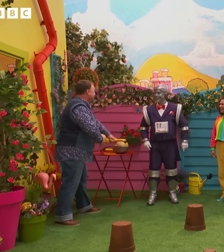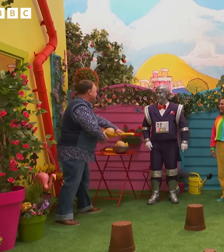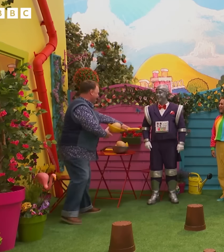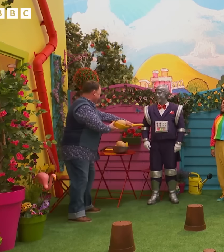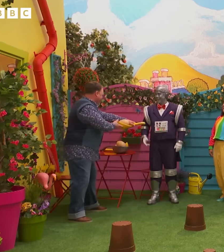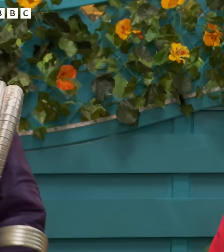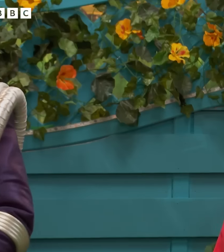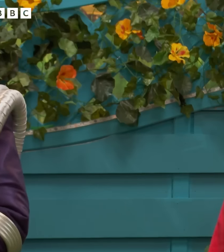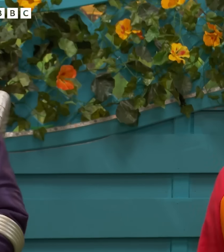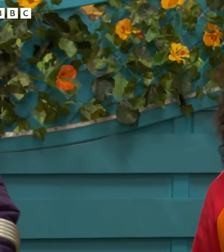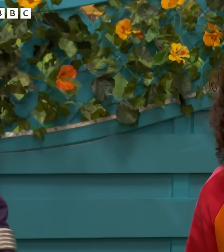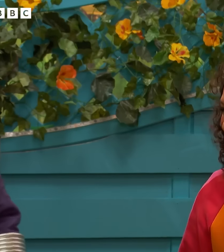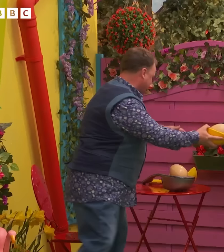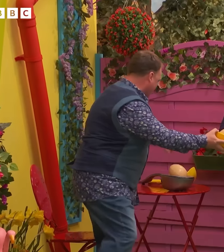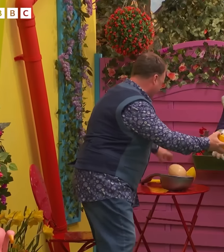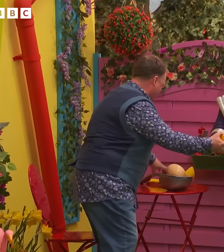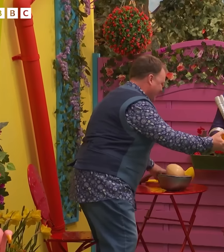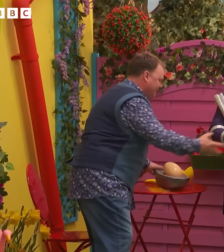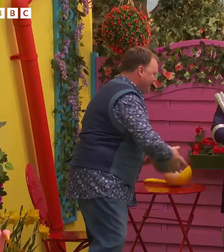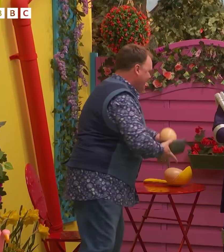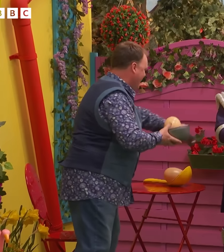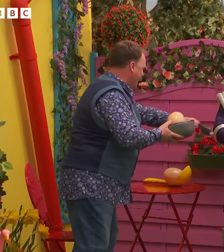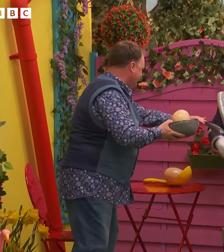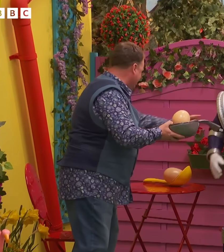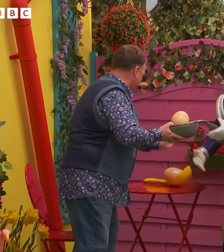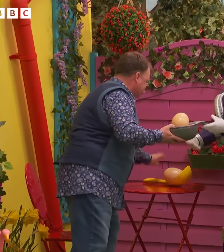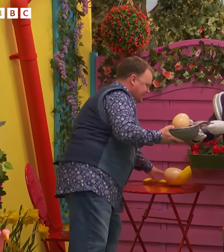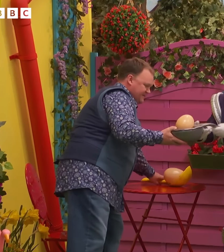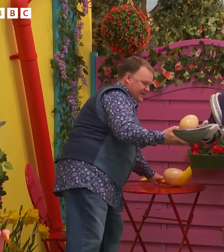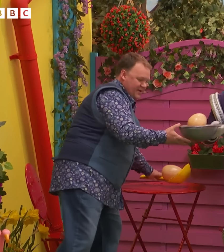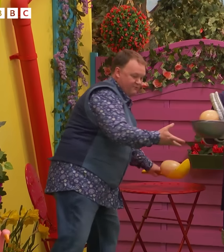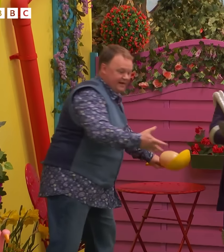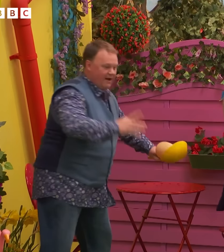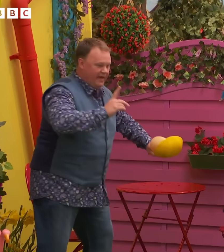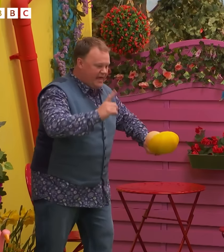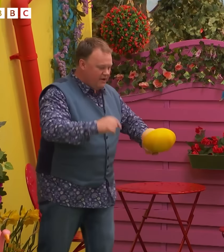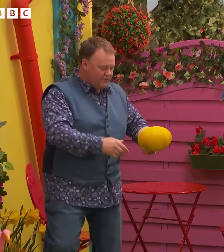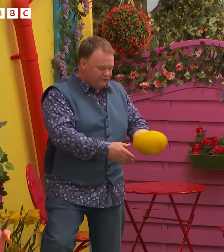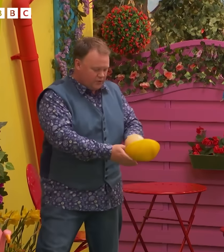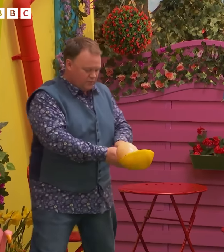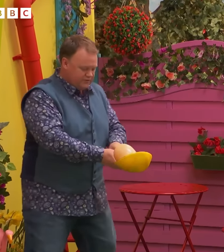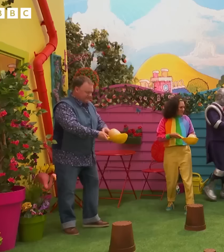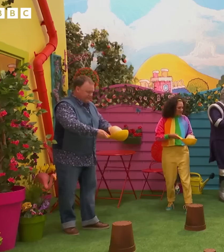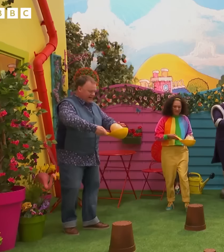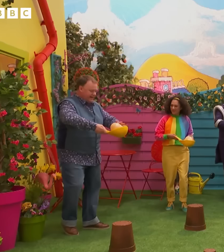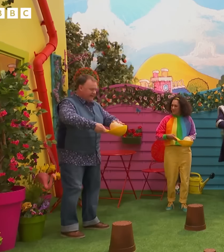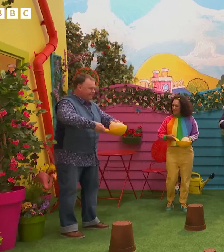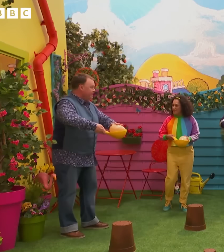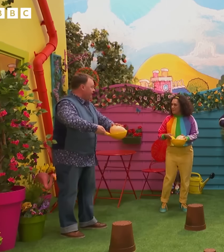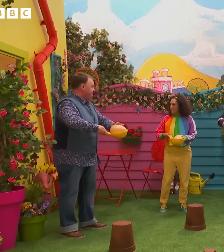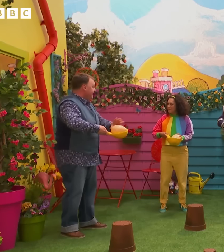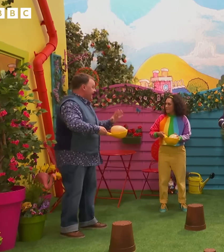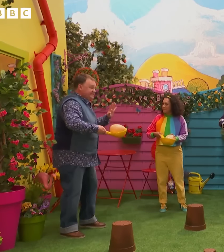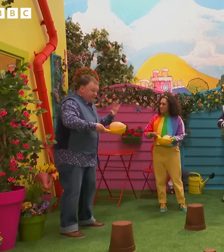excellent. Could you pass that to Oh, yes, there of course, there you are. That's it. Thank you, sir. Right, now, here are the rules, everyone. Right. It's the